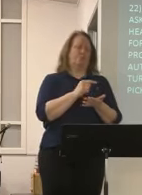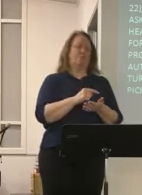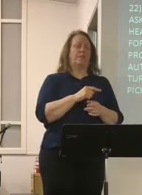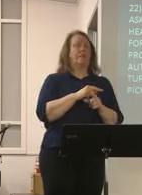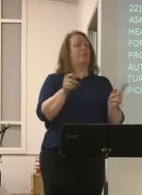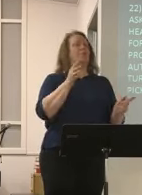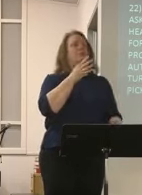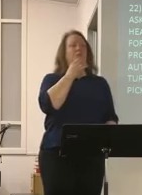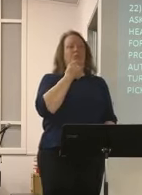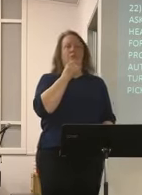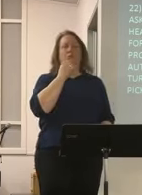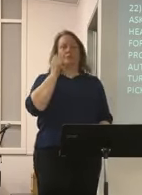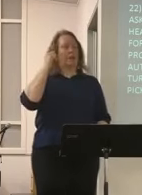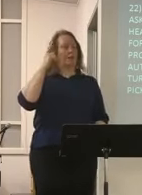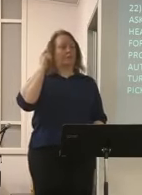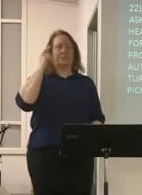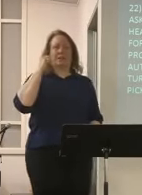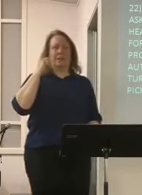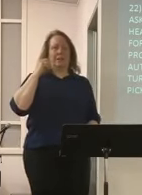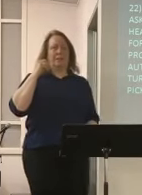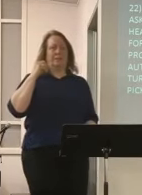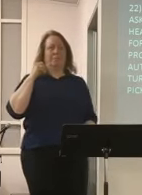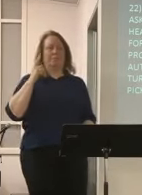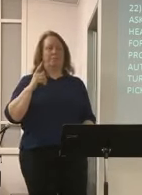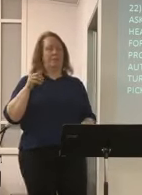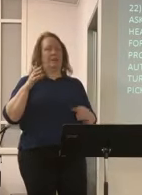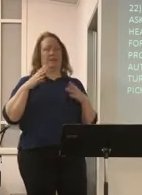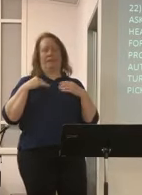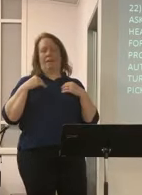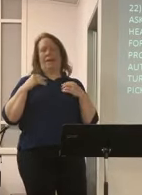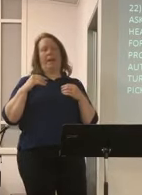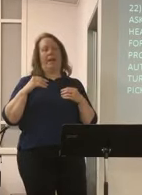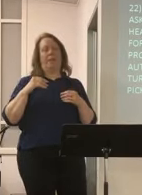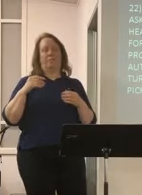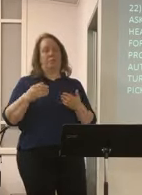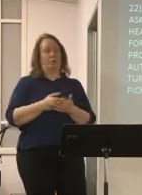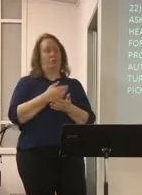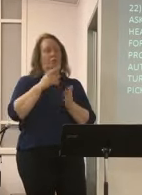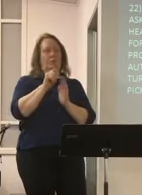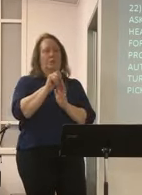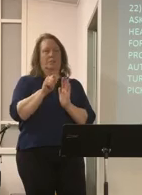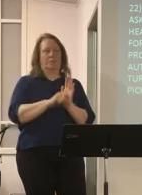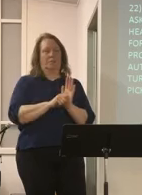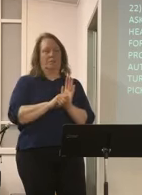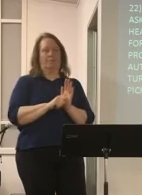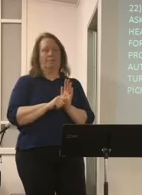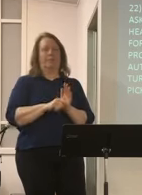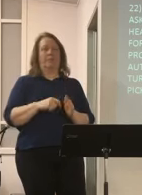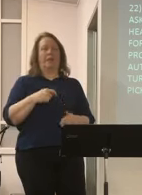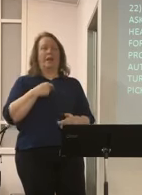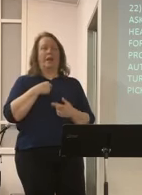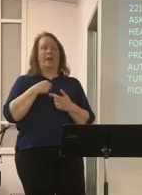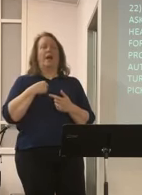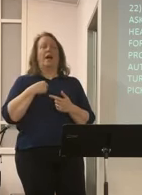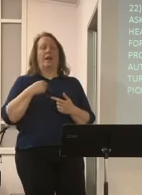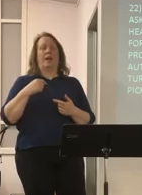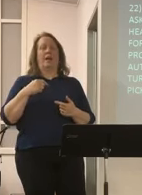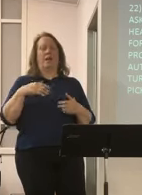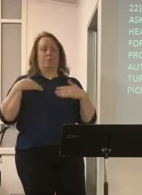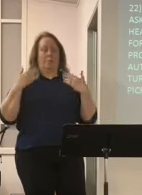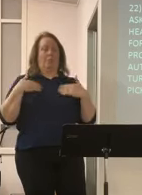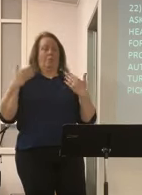them. And so that's one of the issues that Jews have. I'll be honest with you. I'm glad I'm born now.